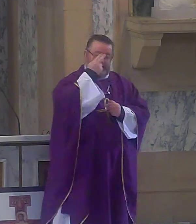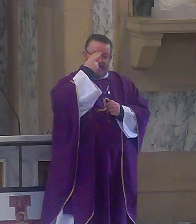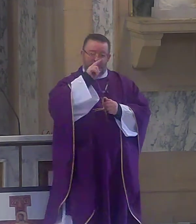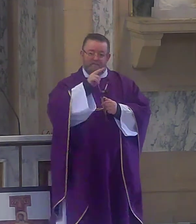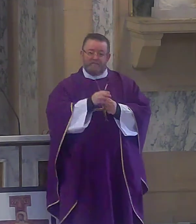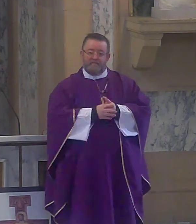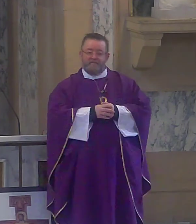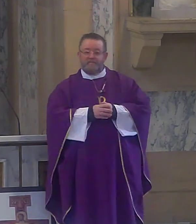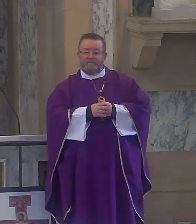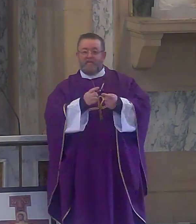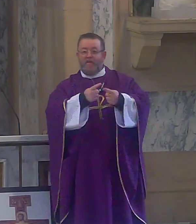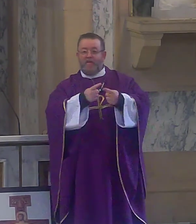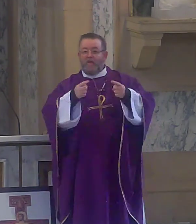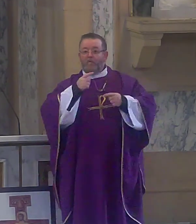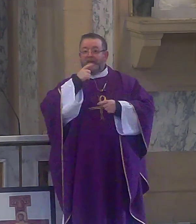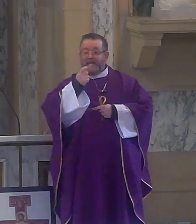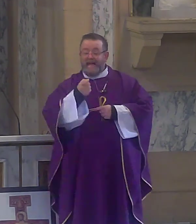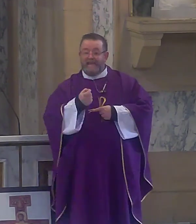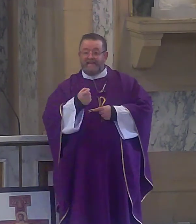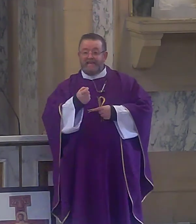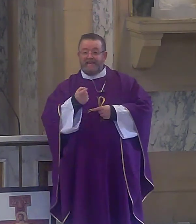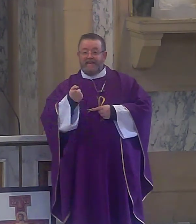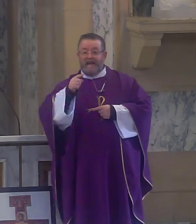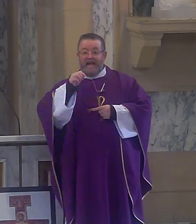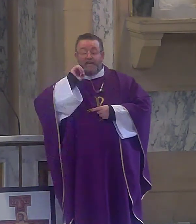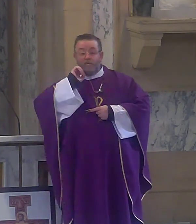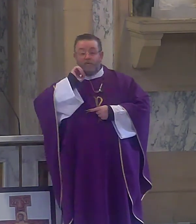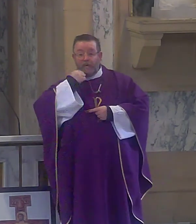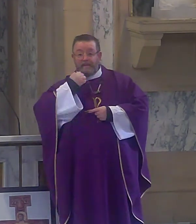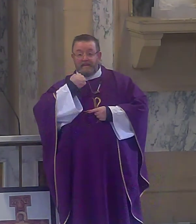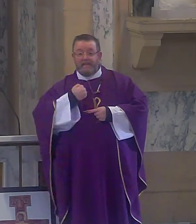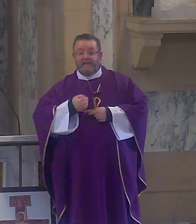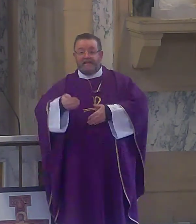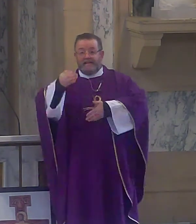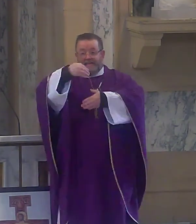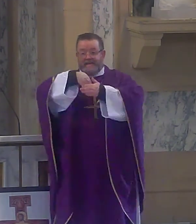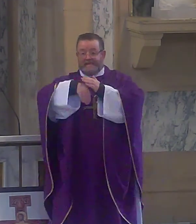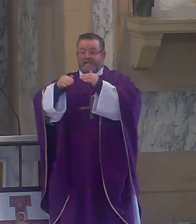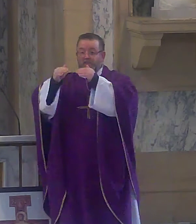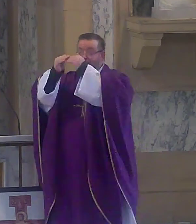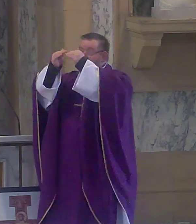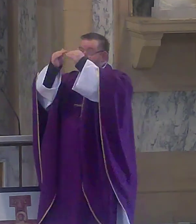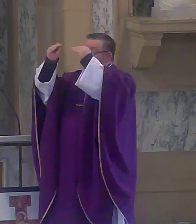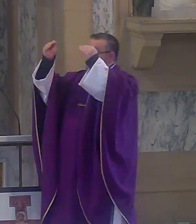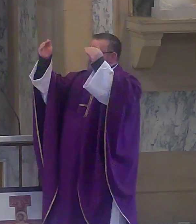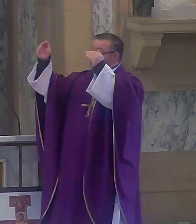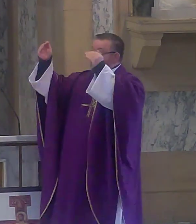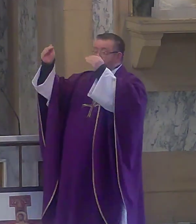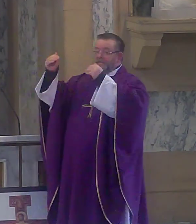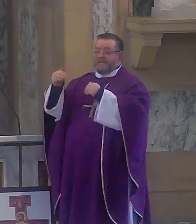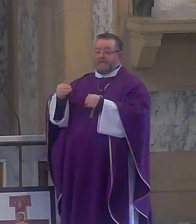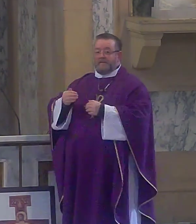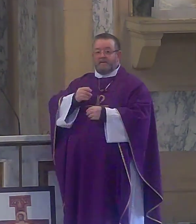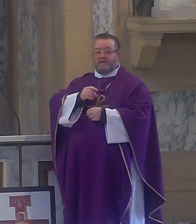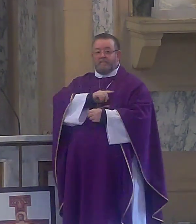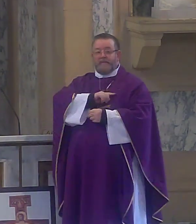name we can and will get into heaven